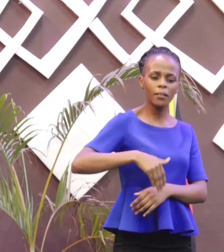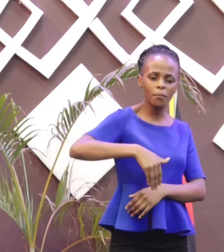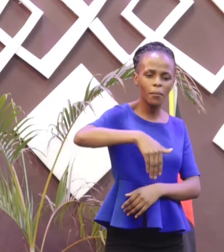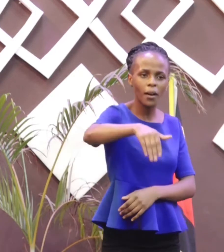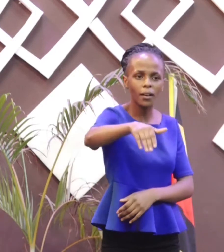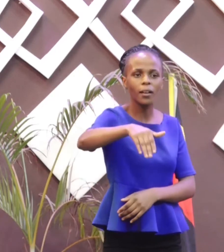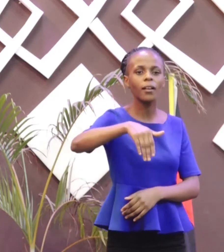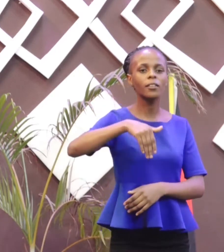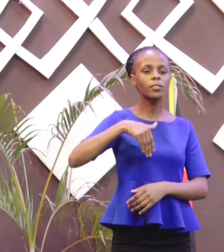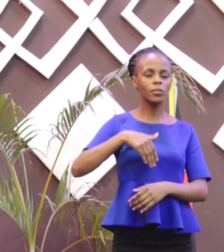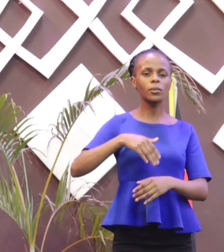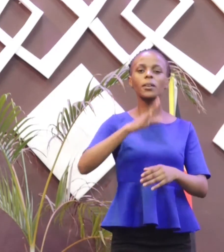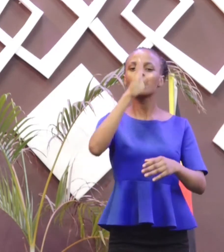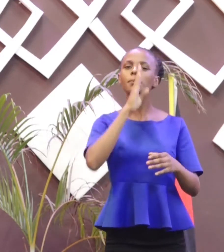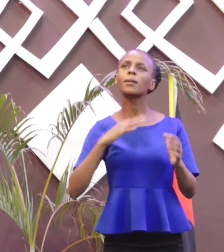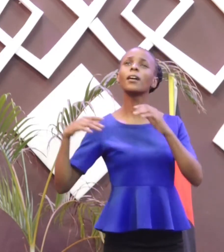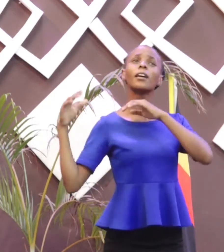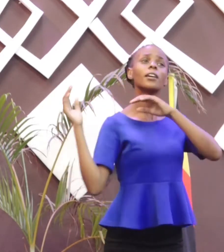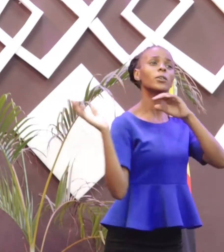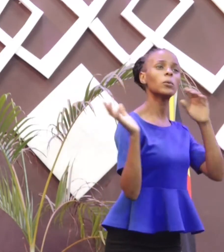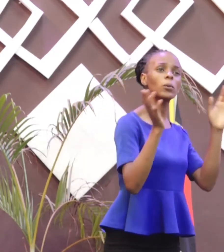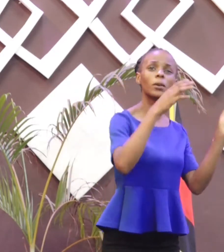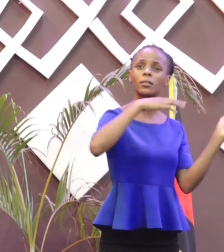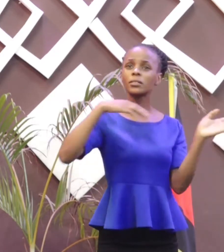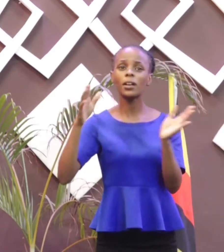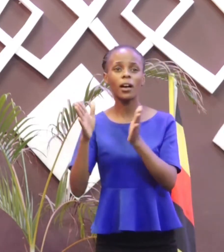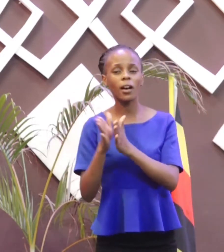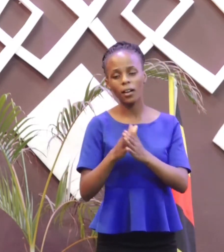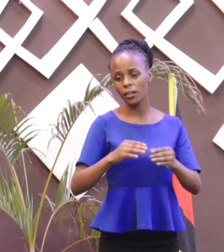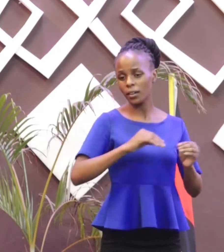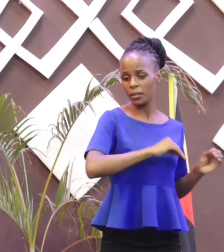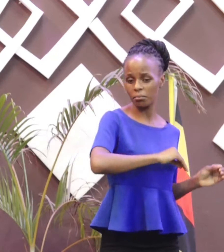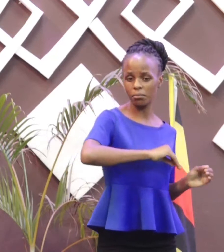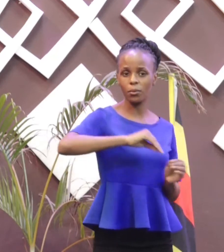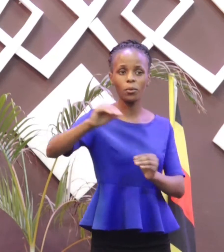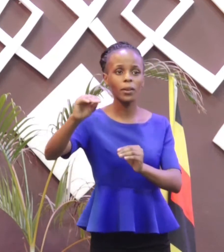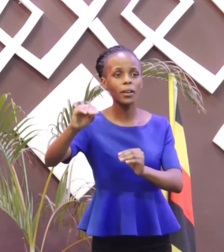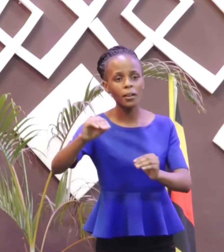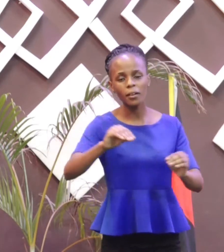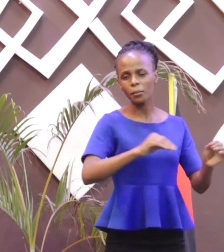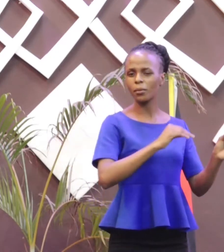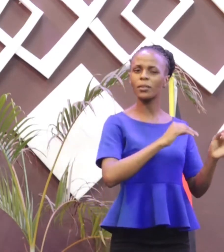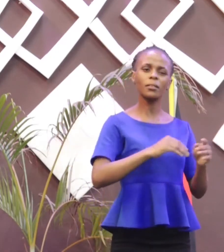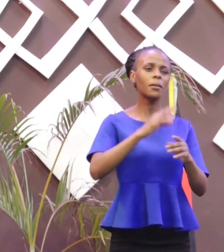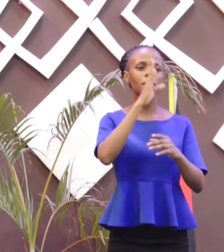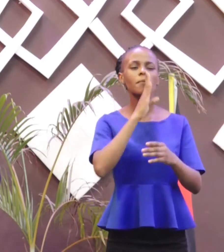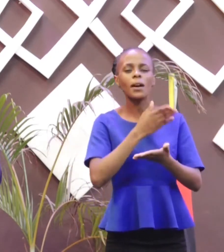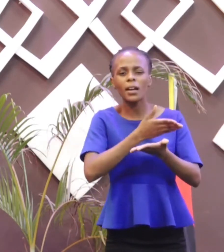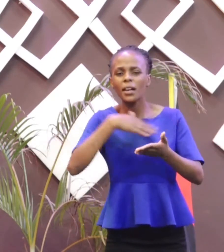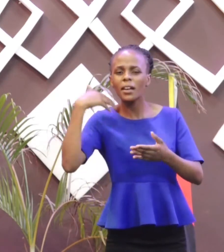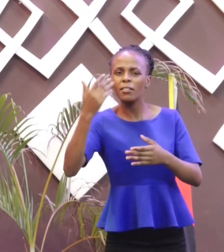waves and blown here and there by every wind of teaching and by the cunning